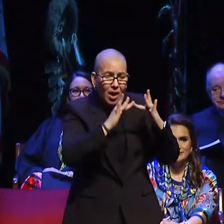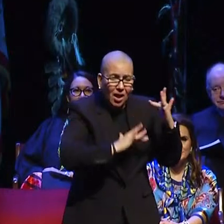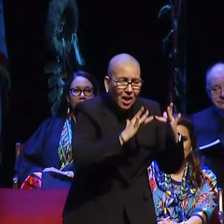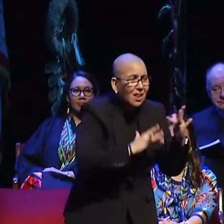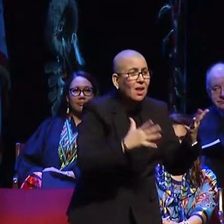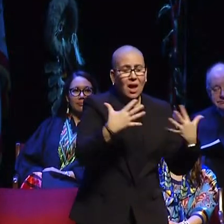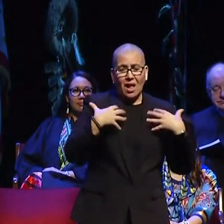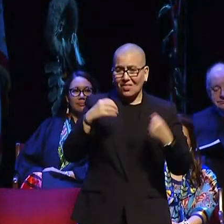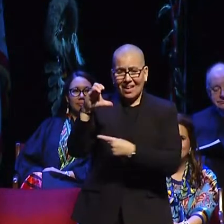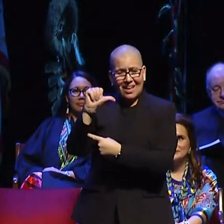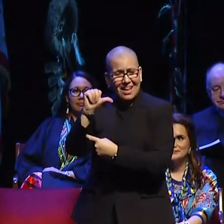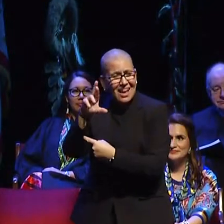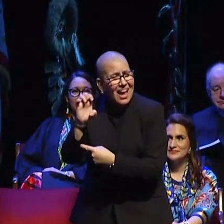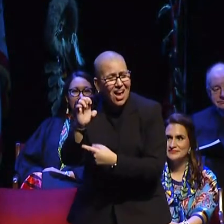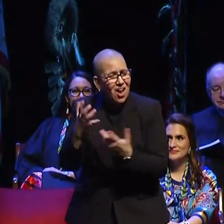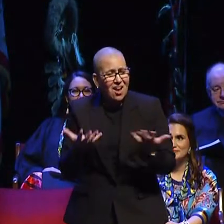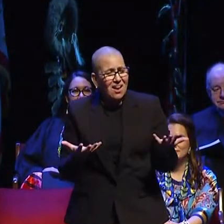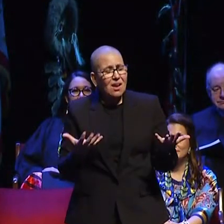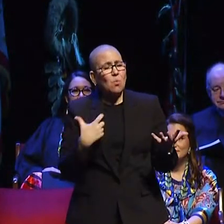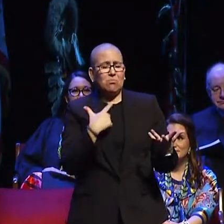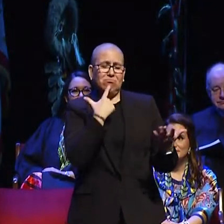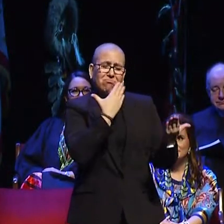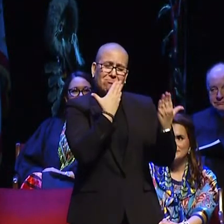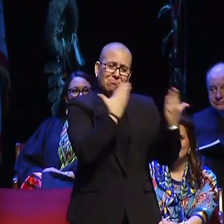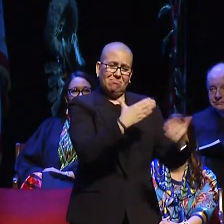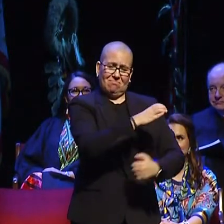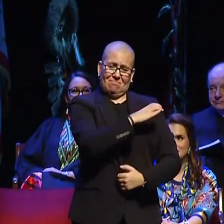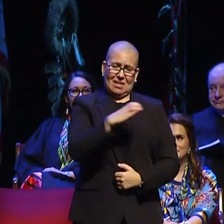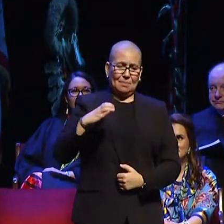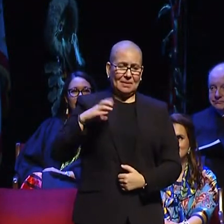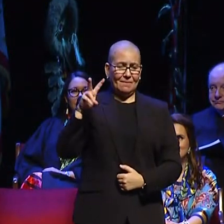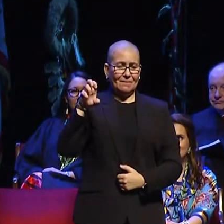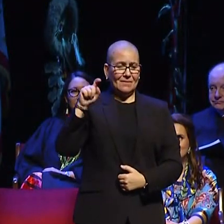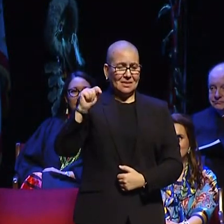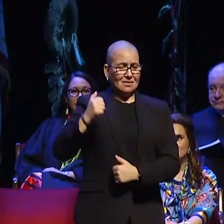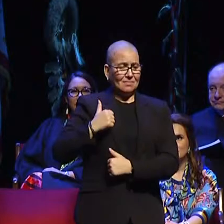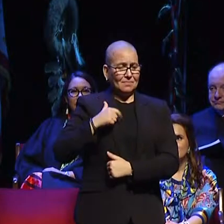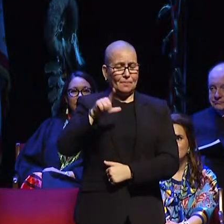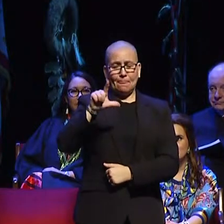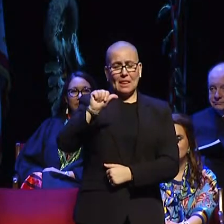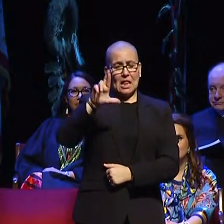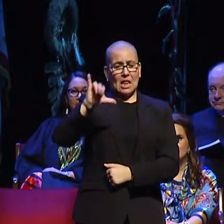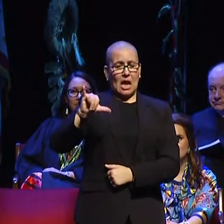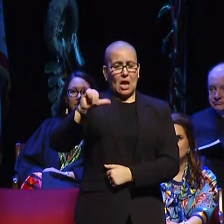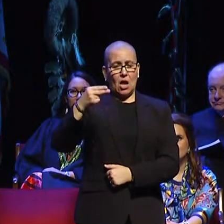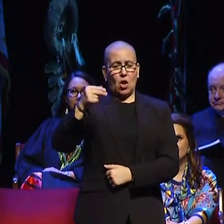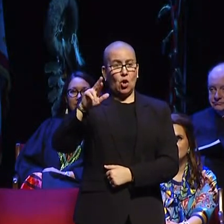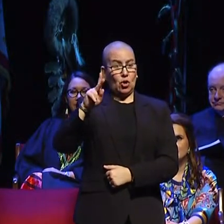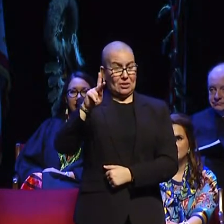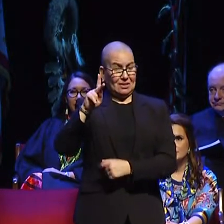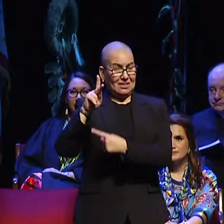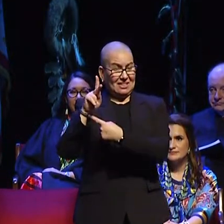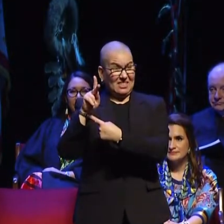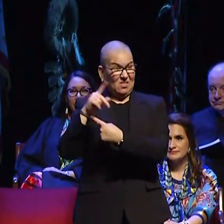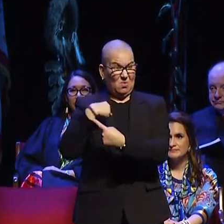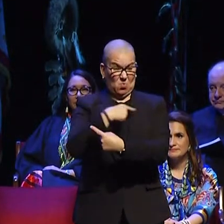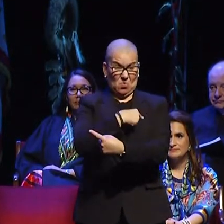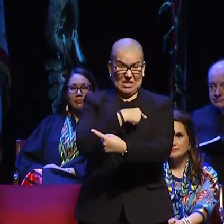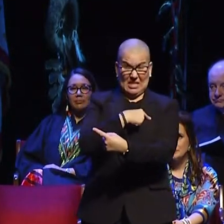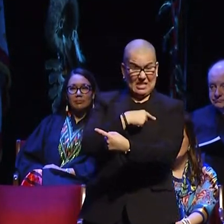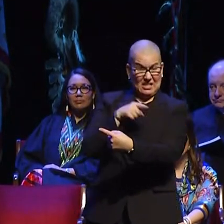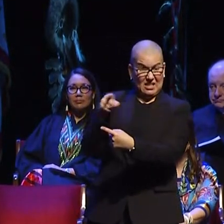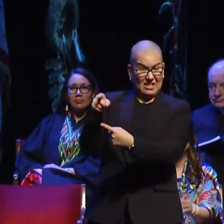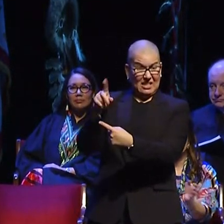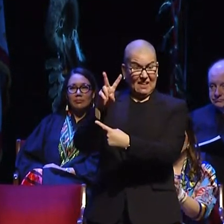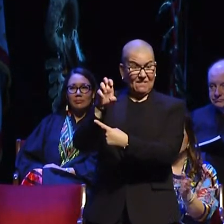the Commissioner of Veterans Affairs, Larry Herkey. Minnesota is on track to become the fourth state to eliminate veterans homelessness. We